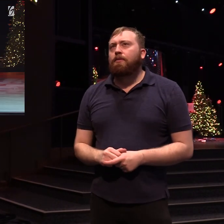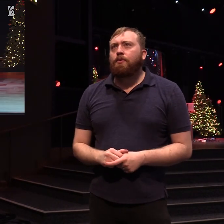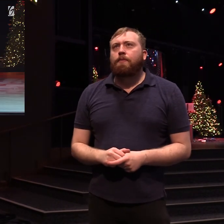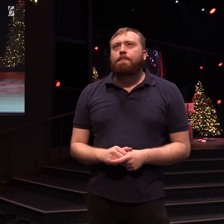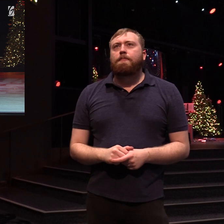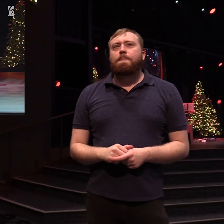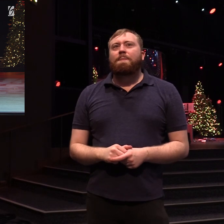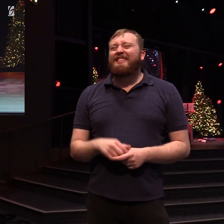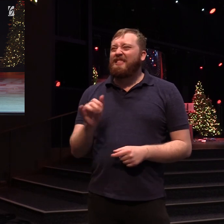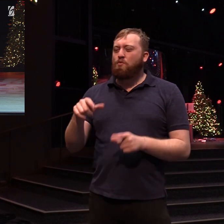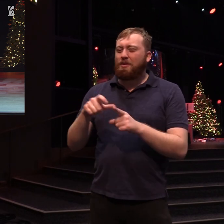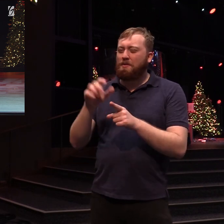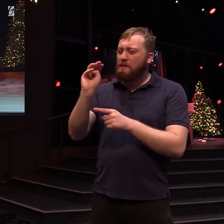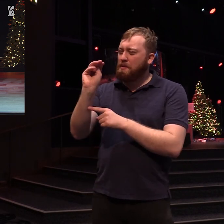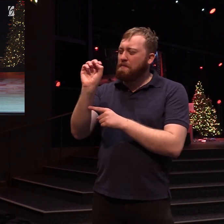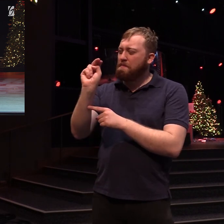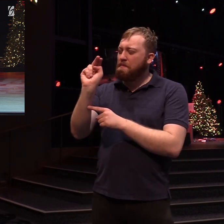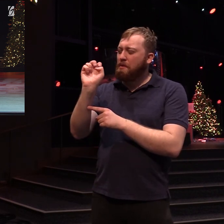word moment is